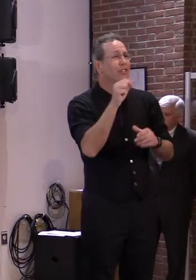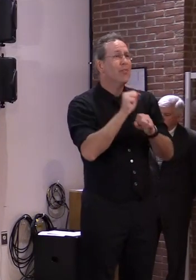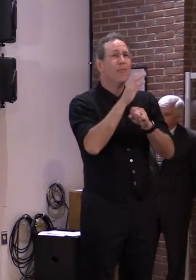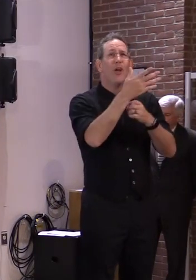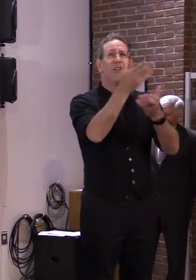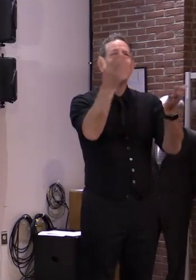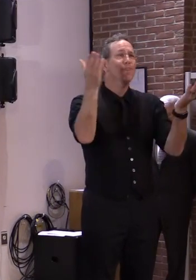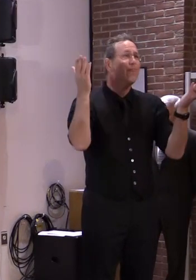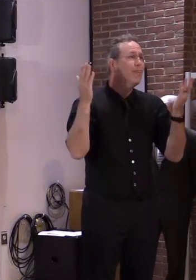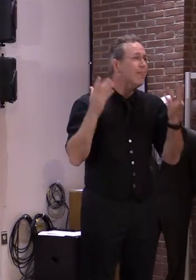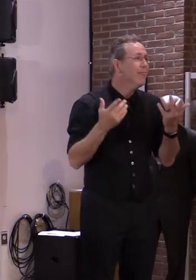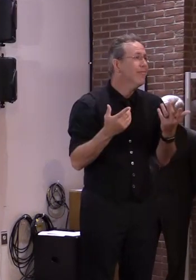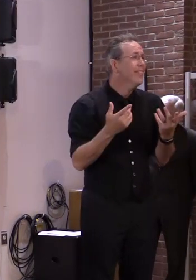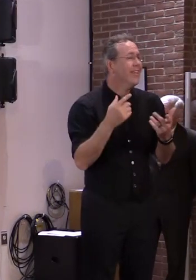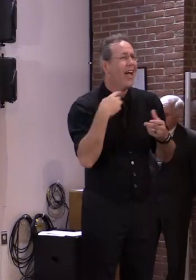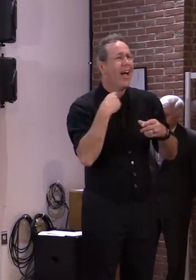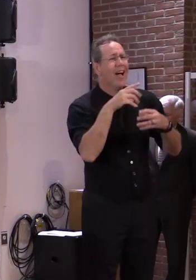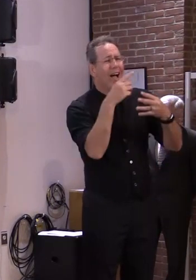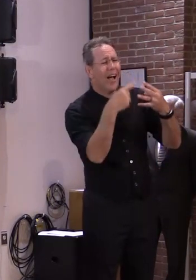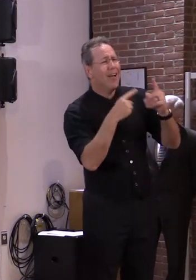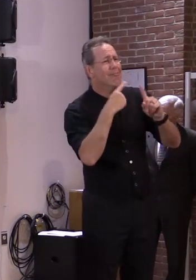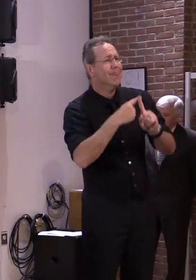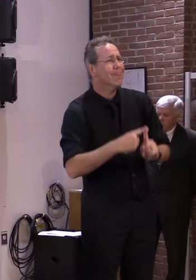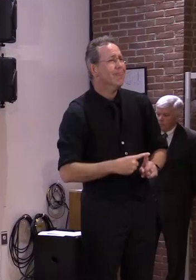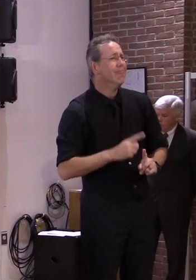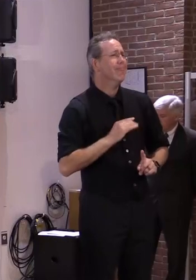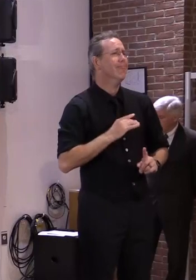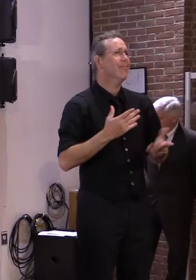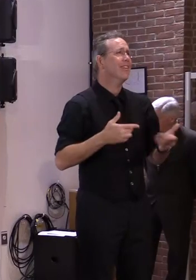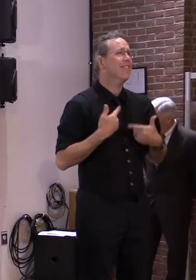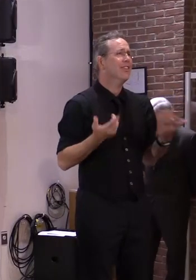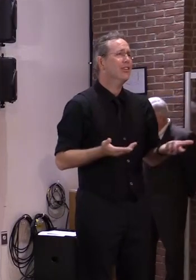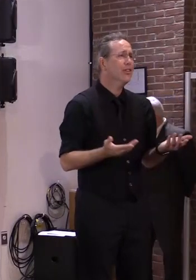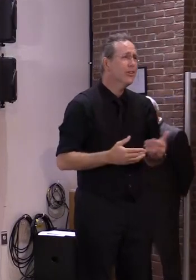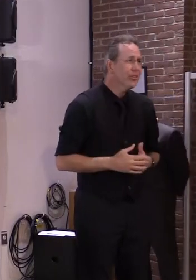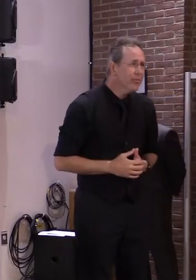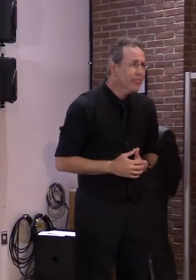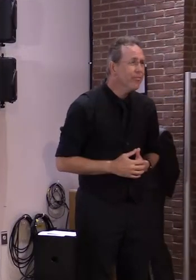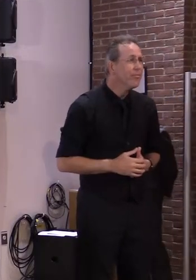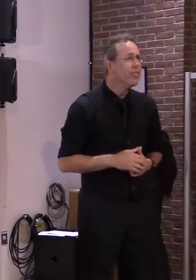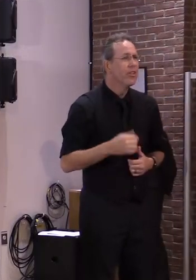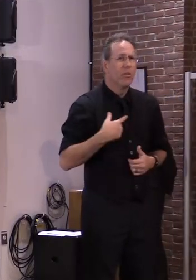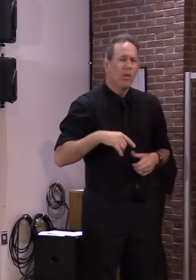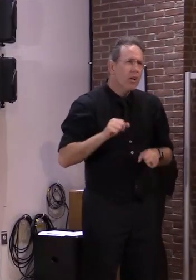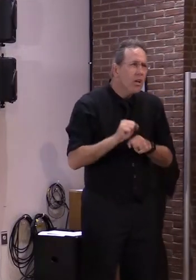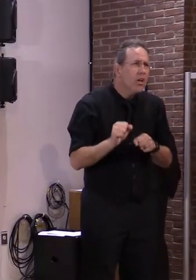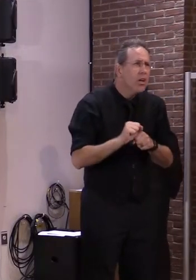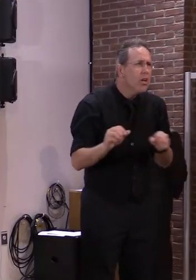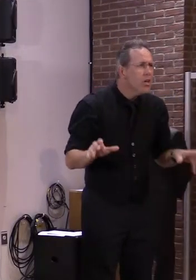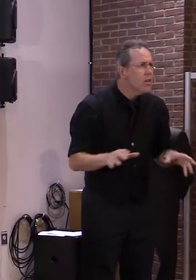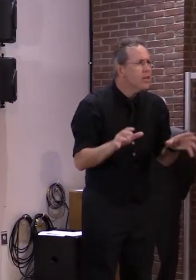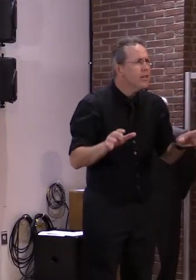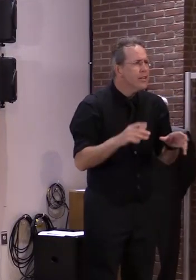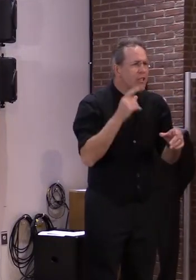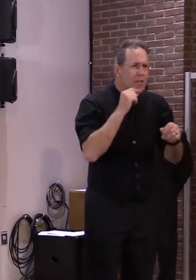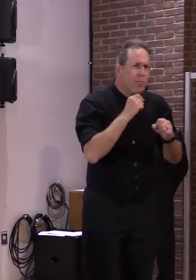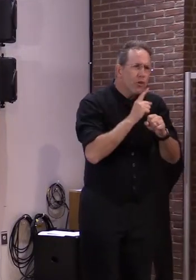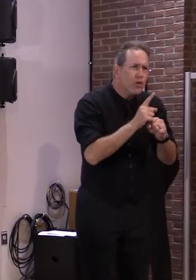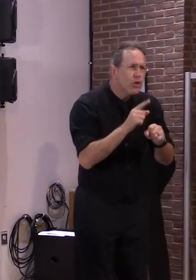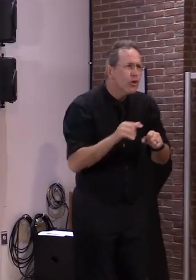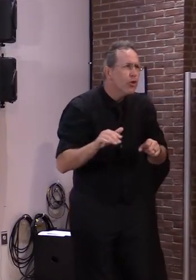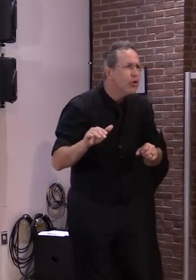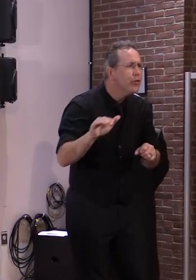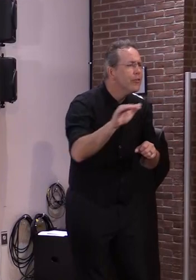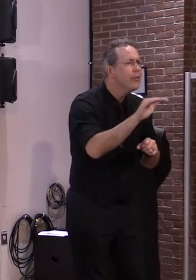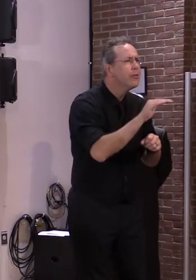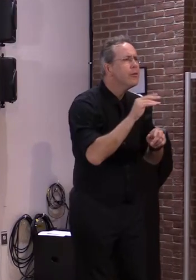selling that, and again, working to make sure, and I've taken a lot of criticism at times from the